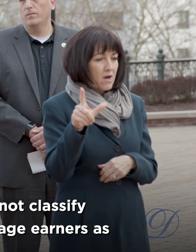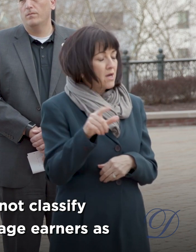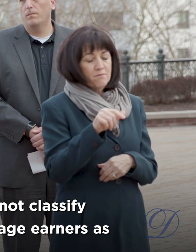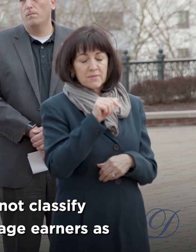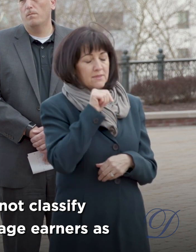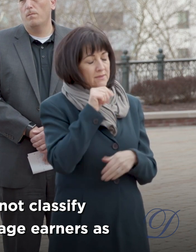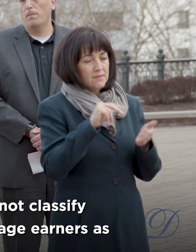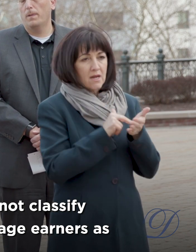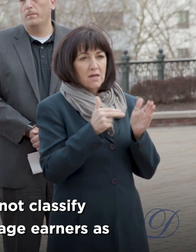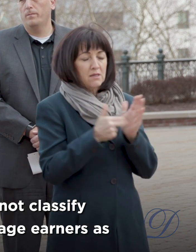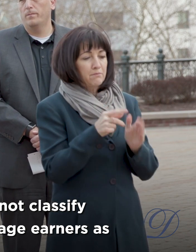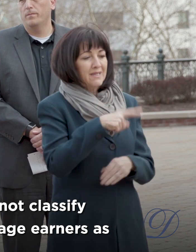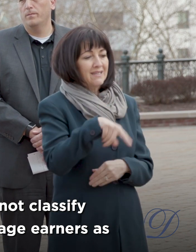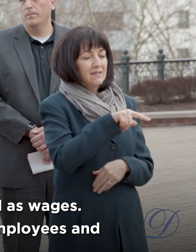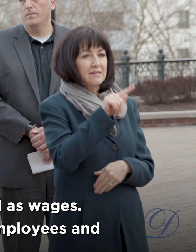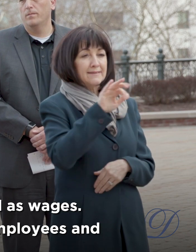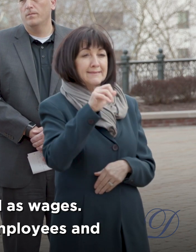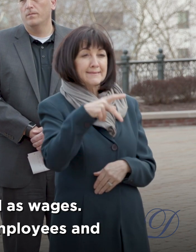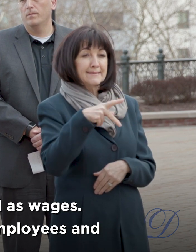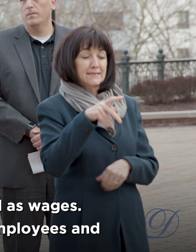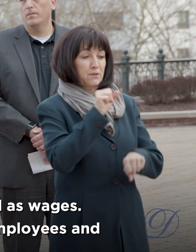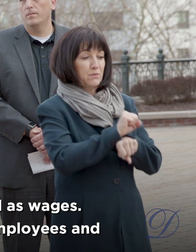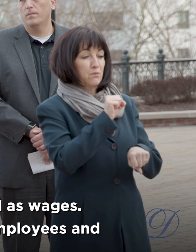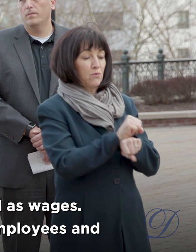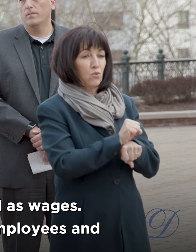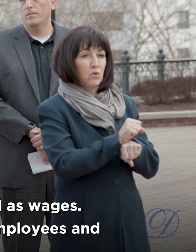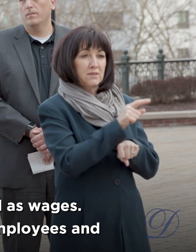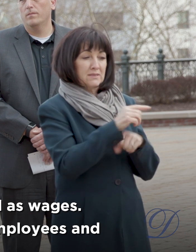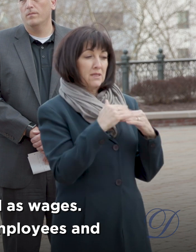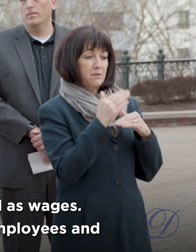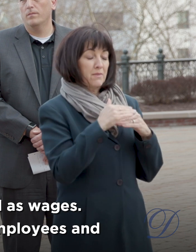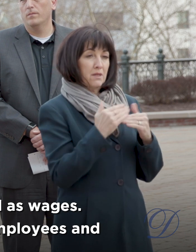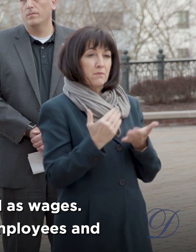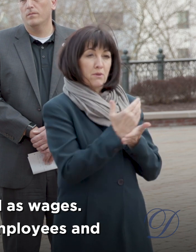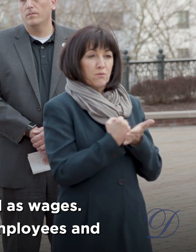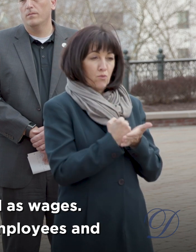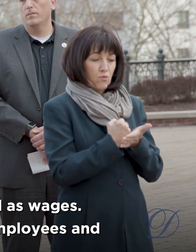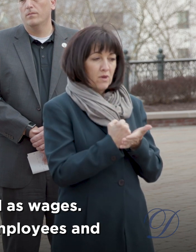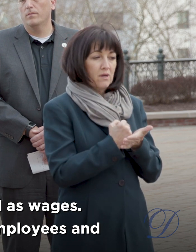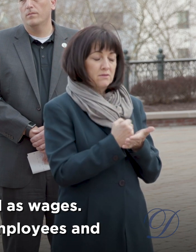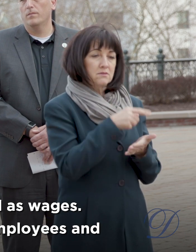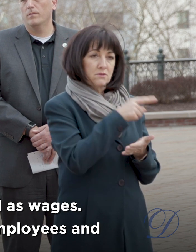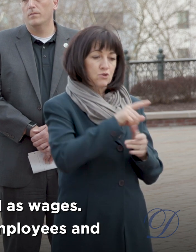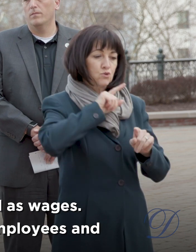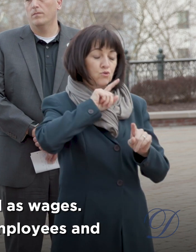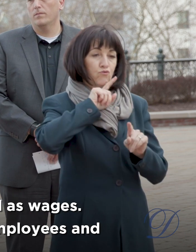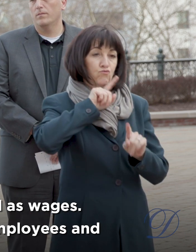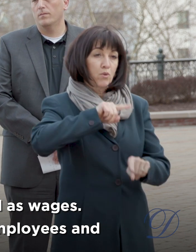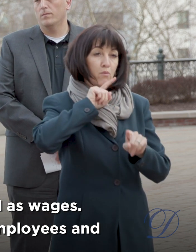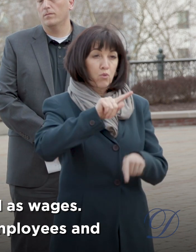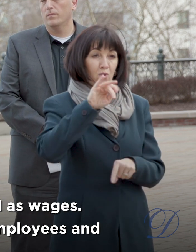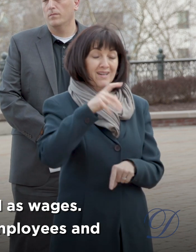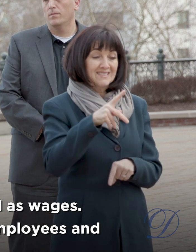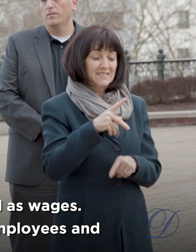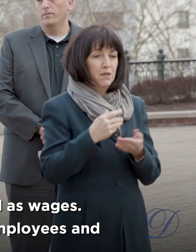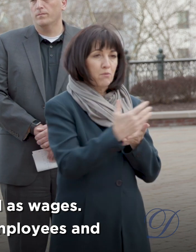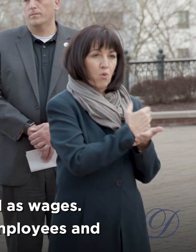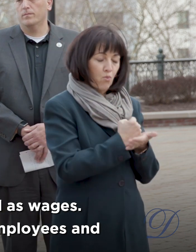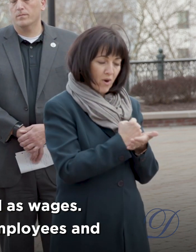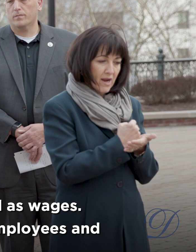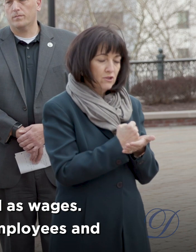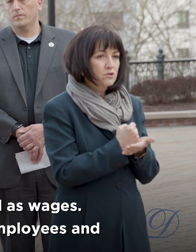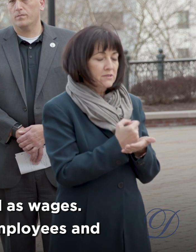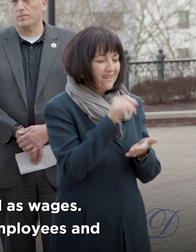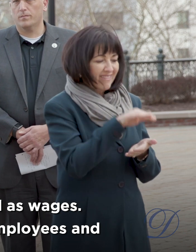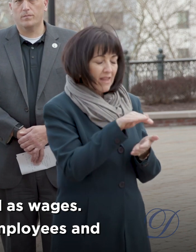as minimum wage earners as long as their tips are reported as wages. Again, an